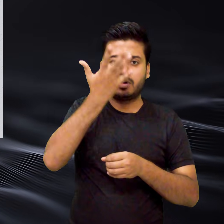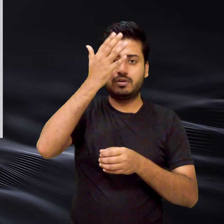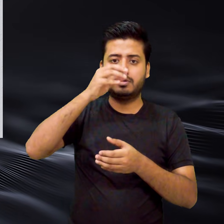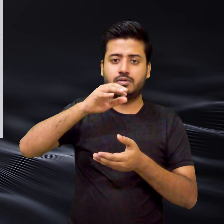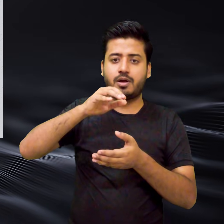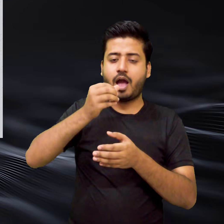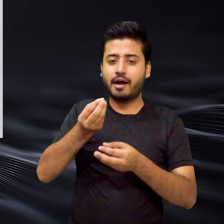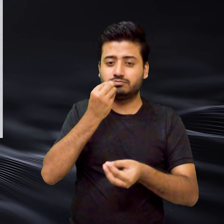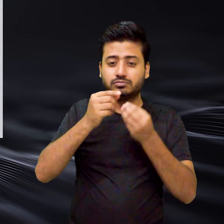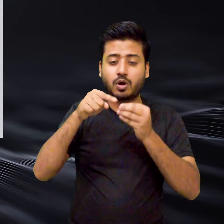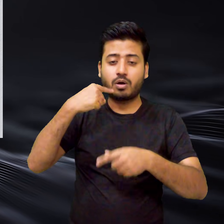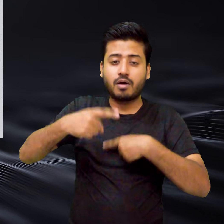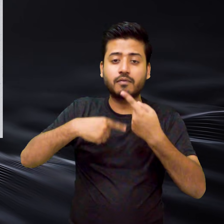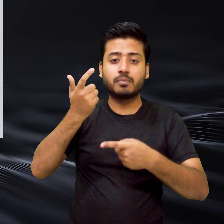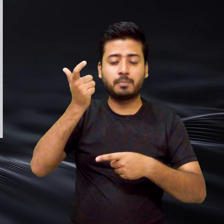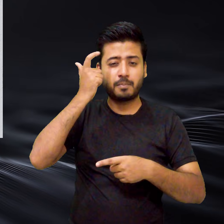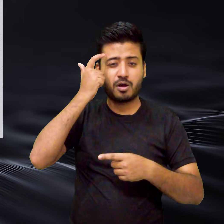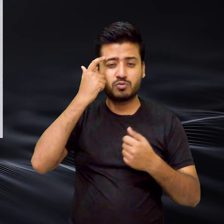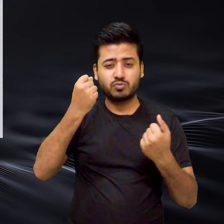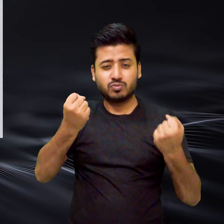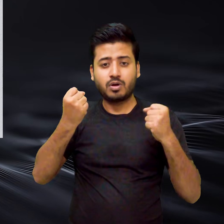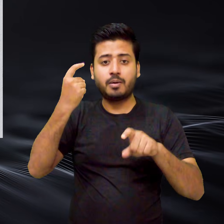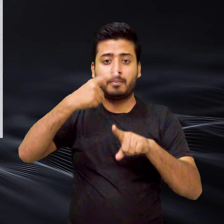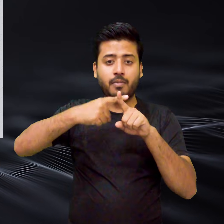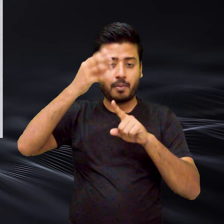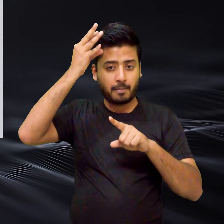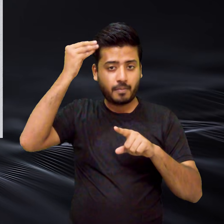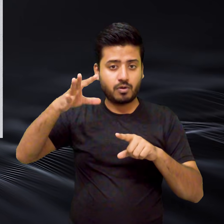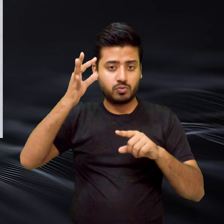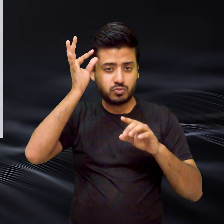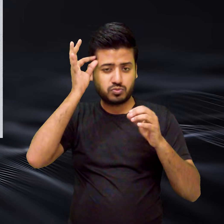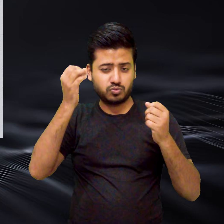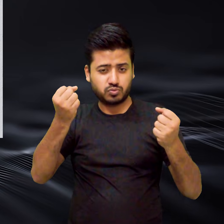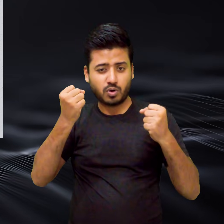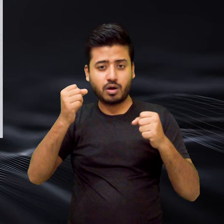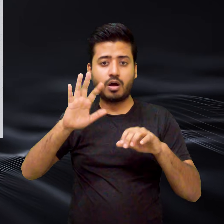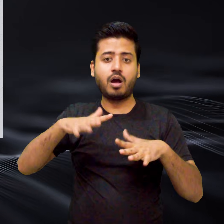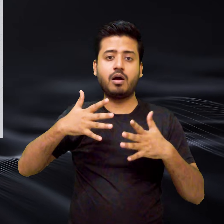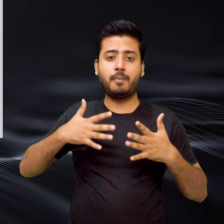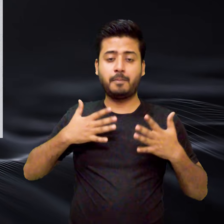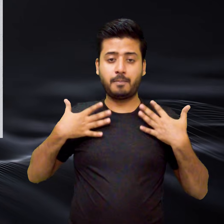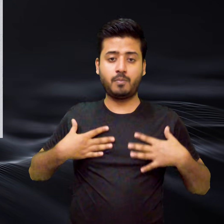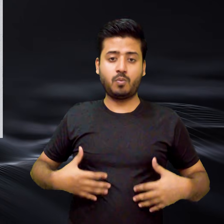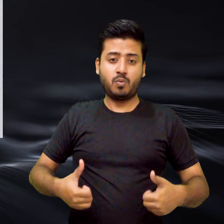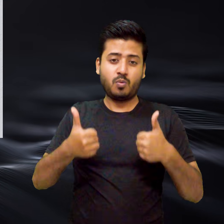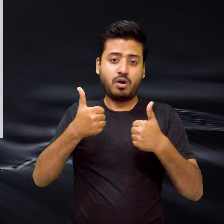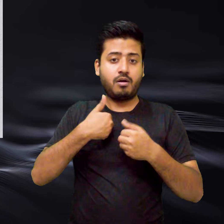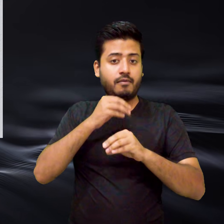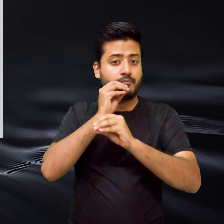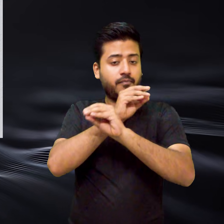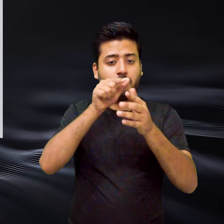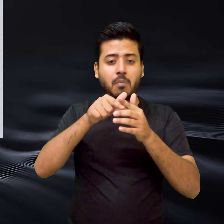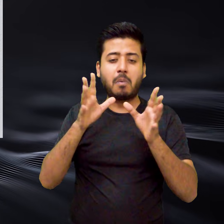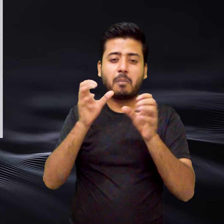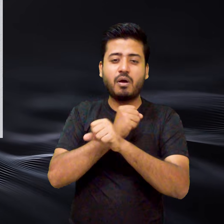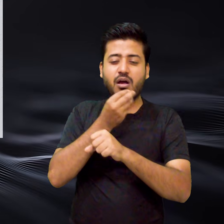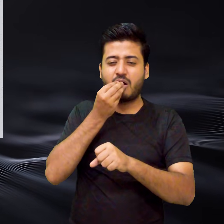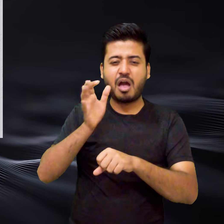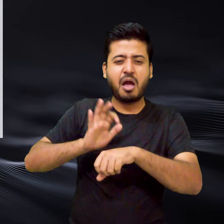flame. Real almond oil will not produce a strong odor or smoke. Adulterated oil may emit a burnt smell or heavy fumes when